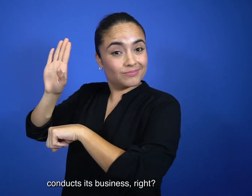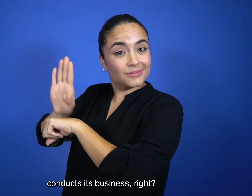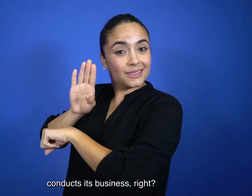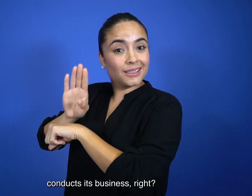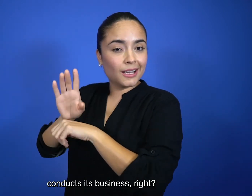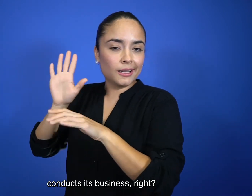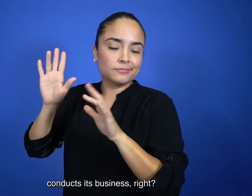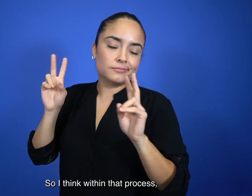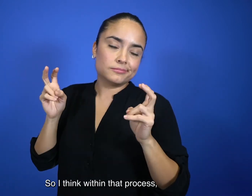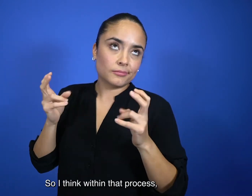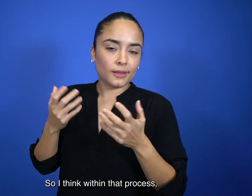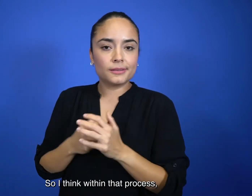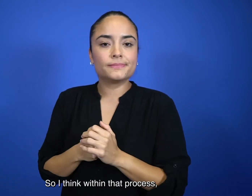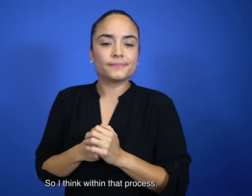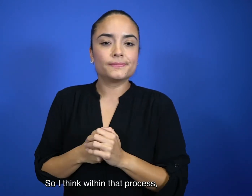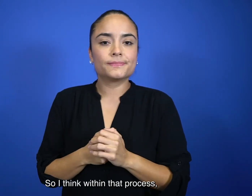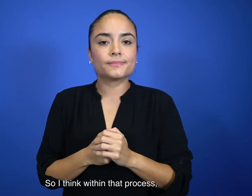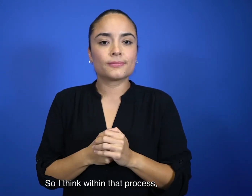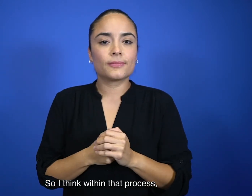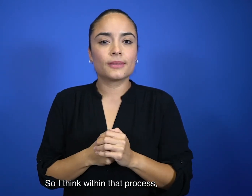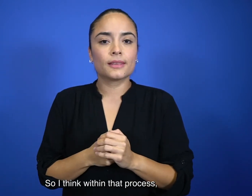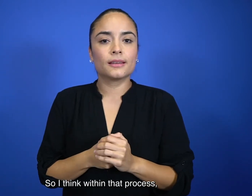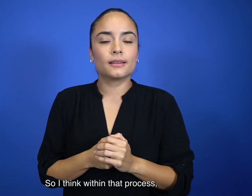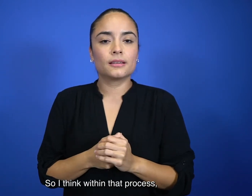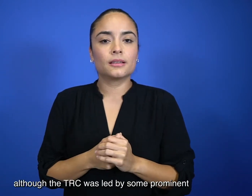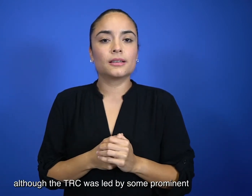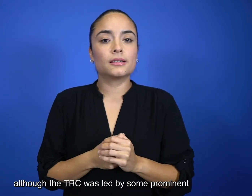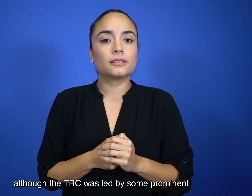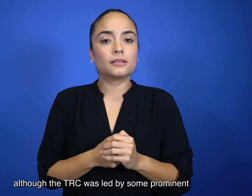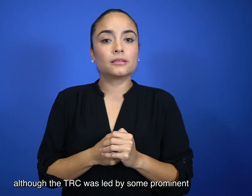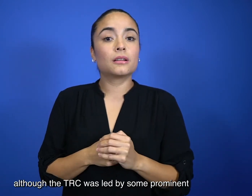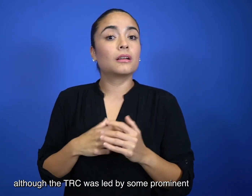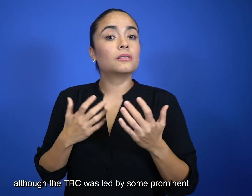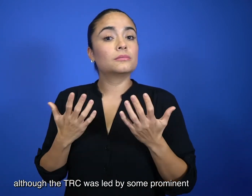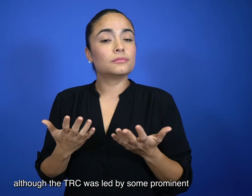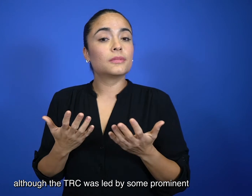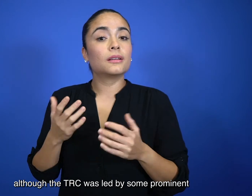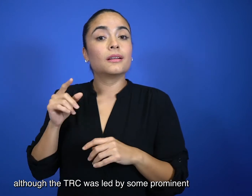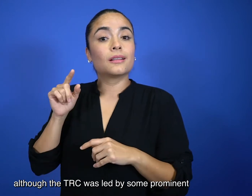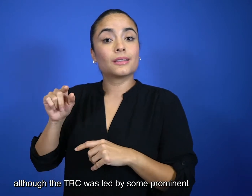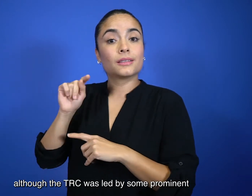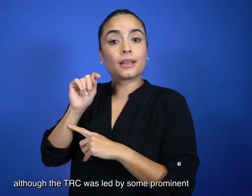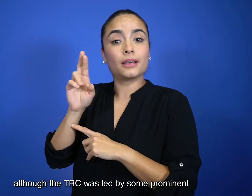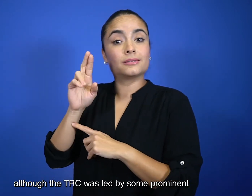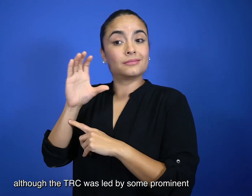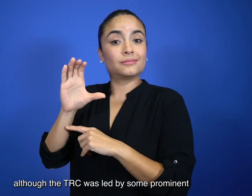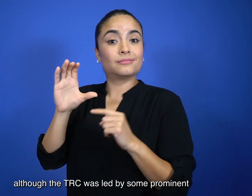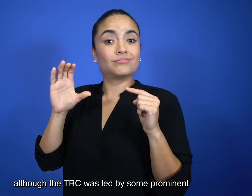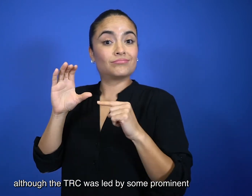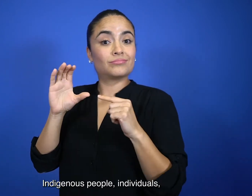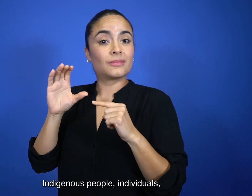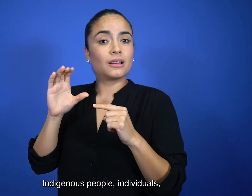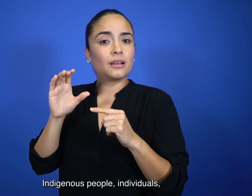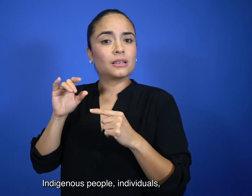right? So I think within that process, although the TRC was led by some prominent Indigenous